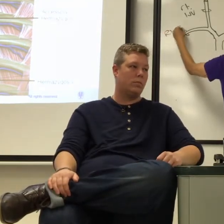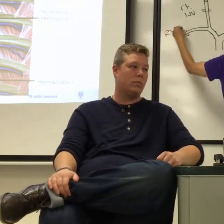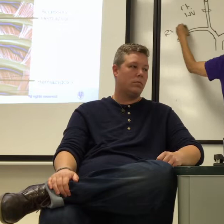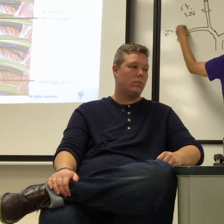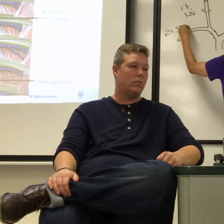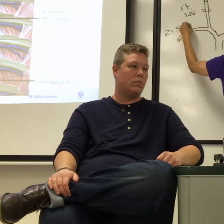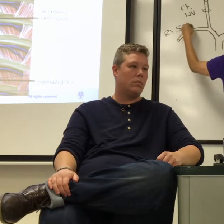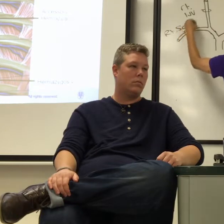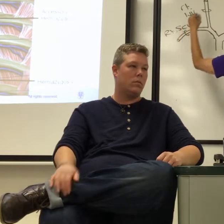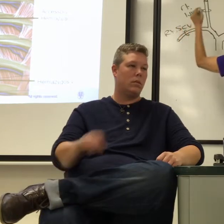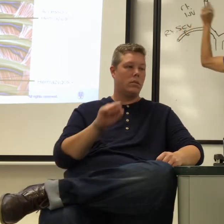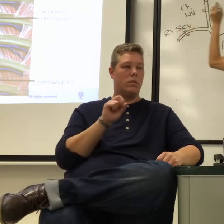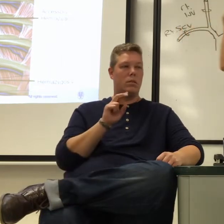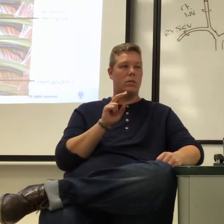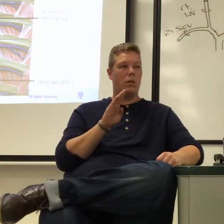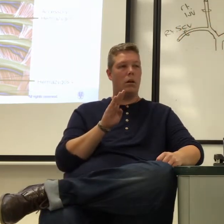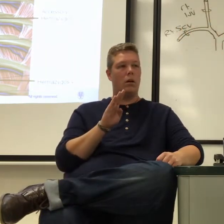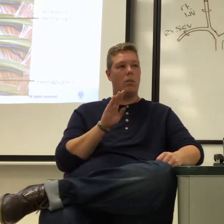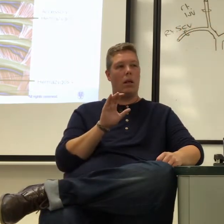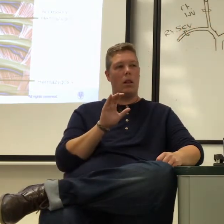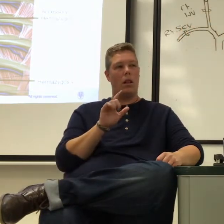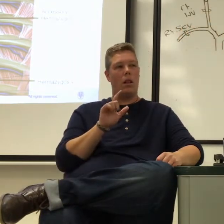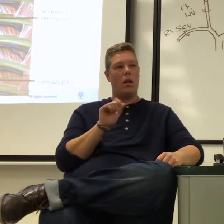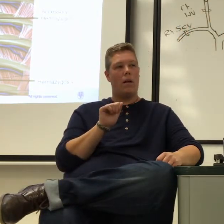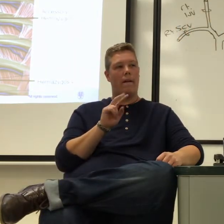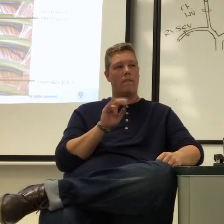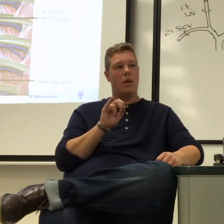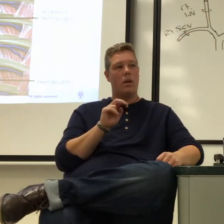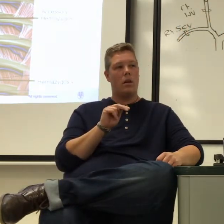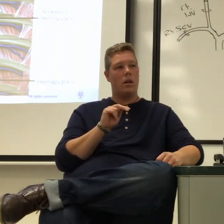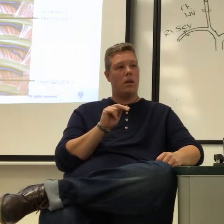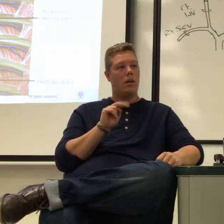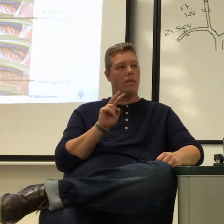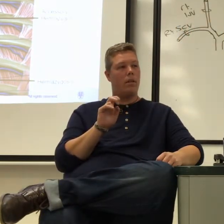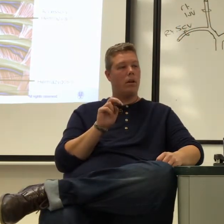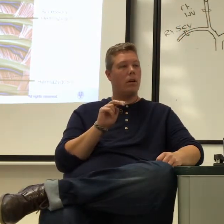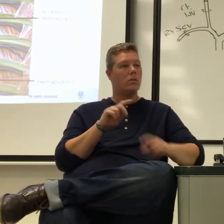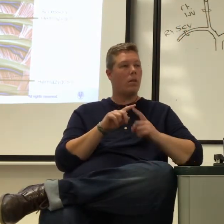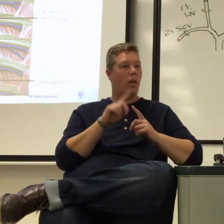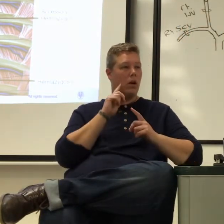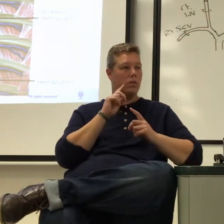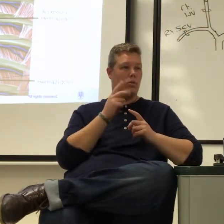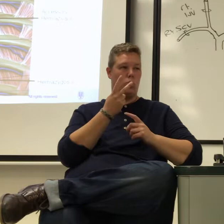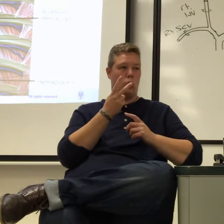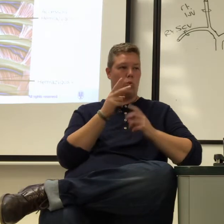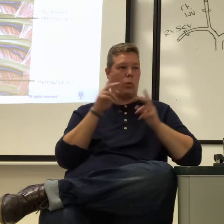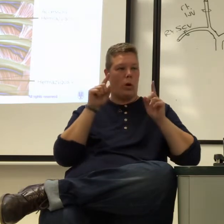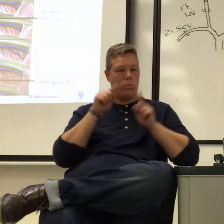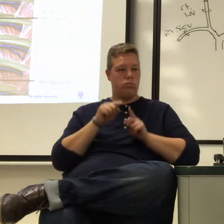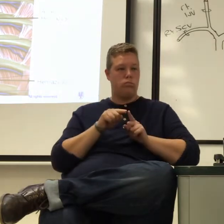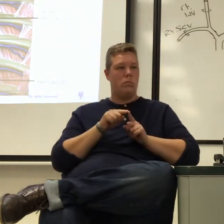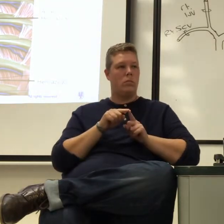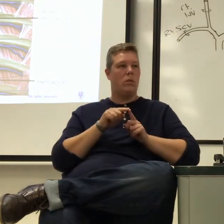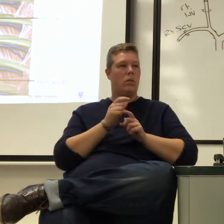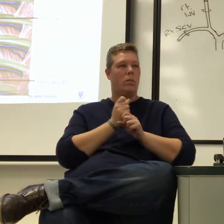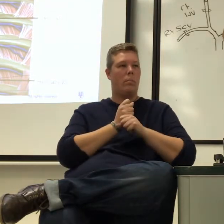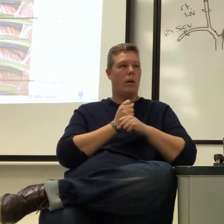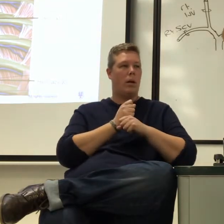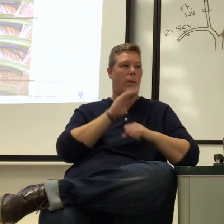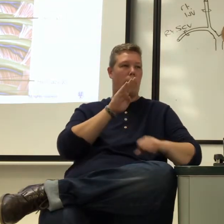Right subclavian vein, SCV. The jugular and the subclavian, they merge to form brachiocephalic vein.